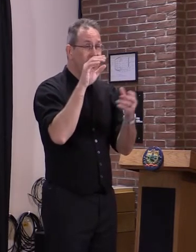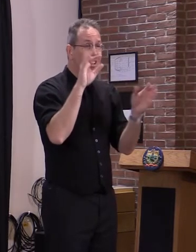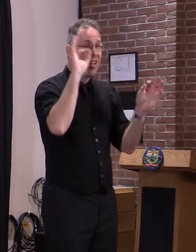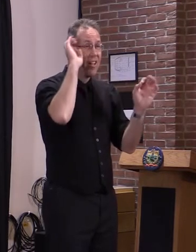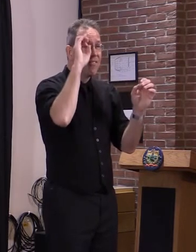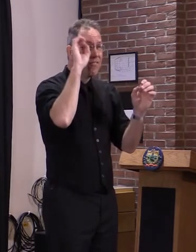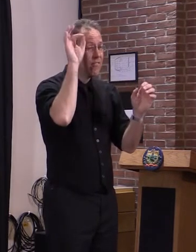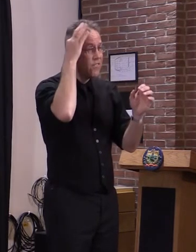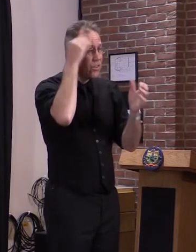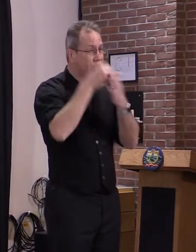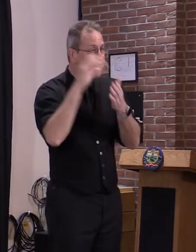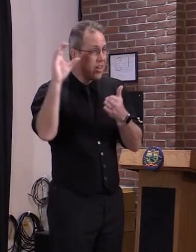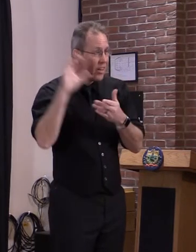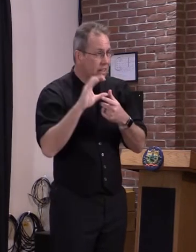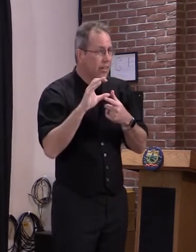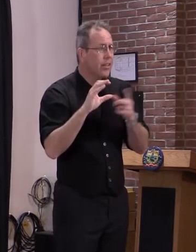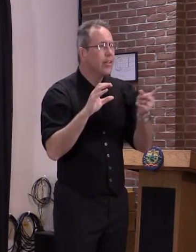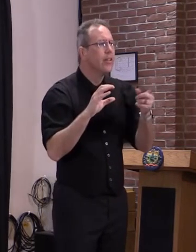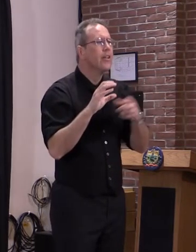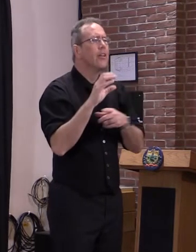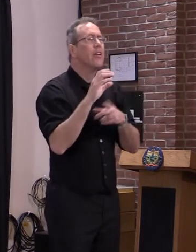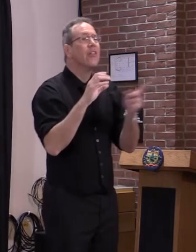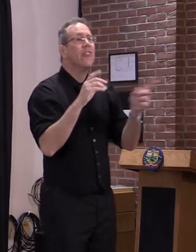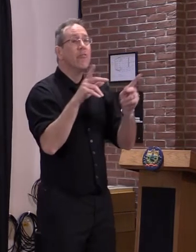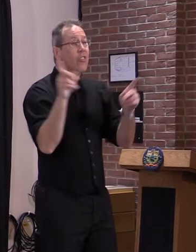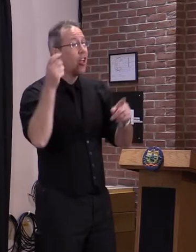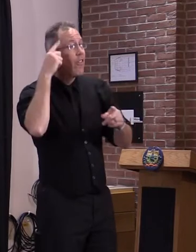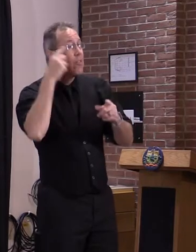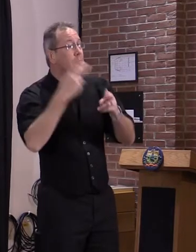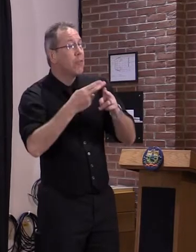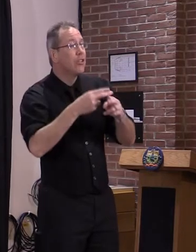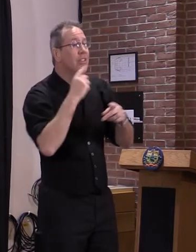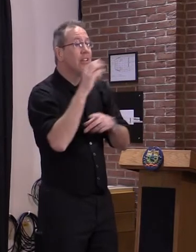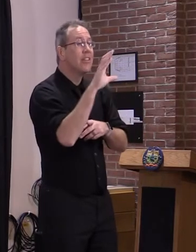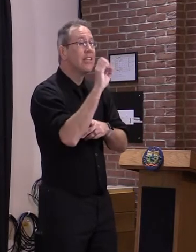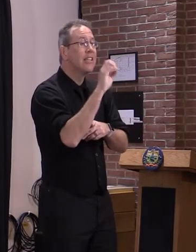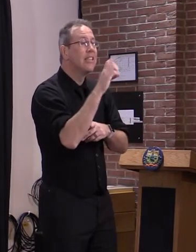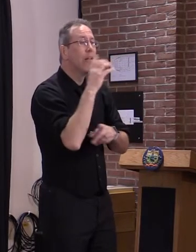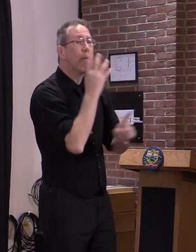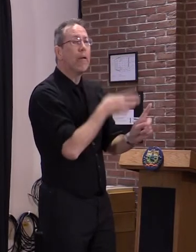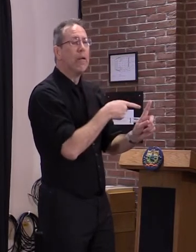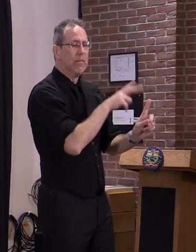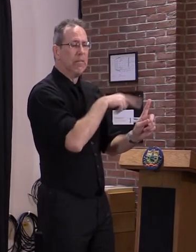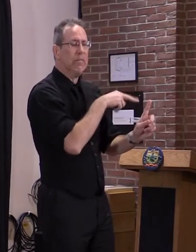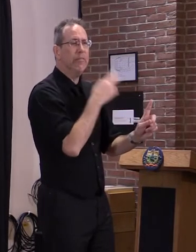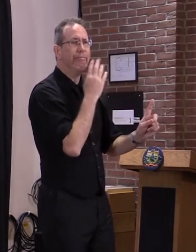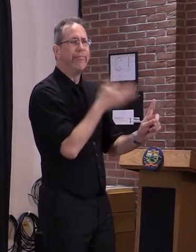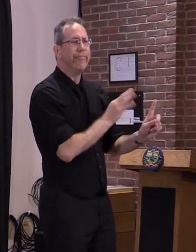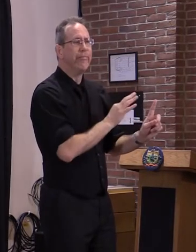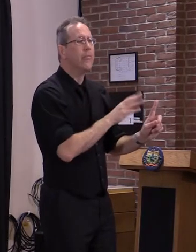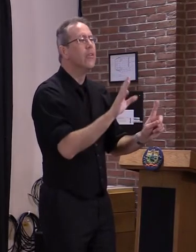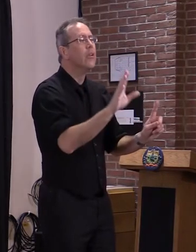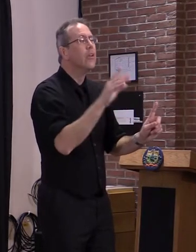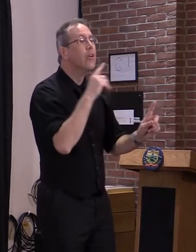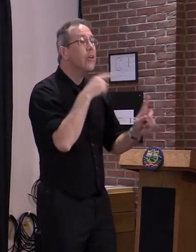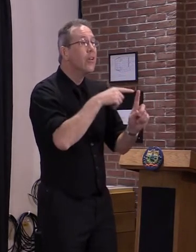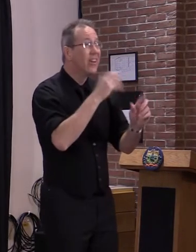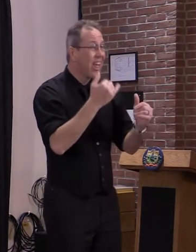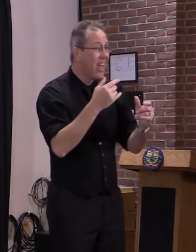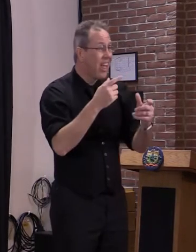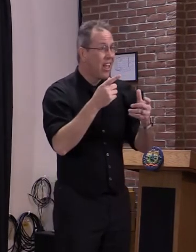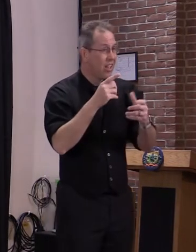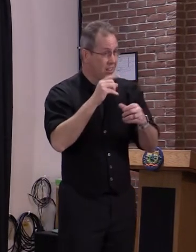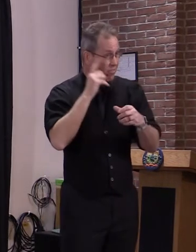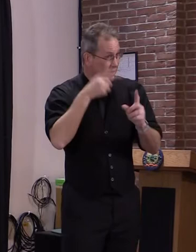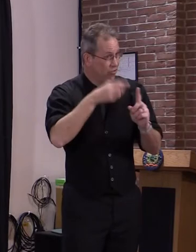CT centers have been left behind to a certain extent. I think that's definitely been true pertaining to COVID relief. You know, most of the COVID